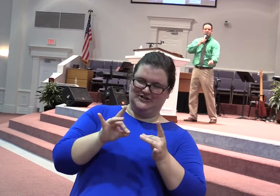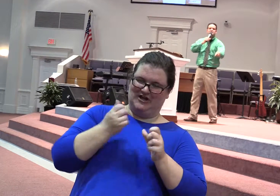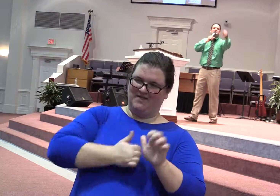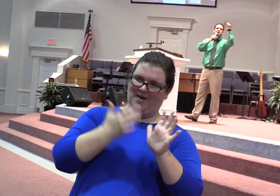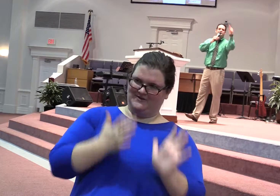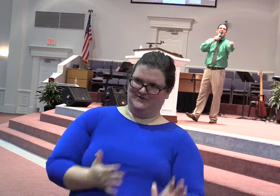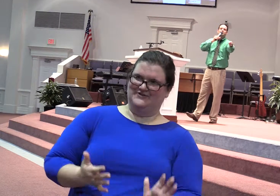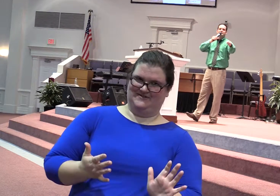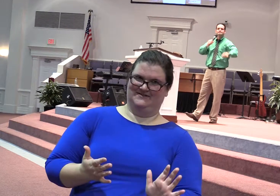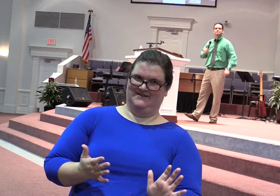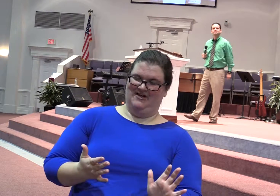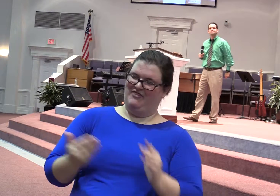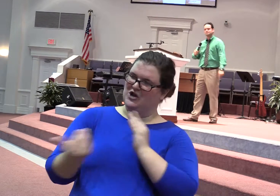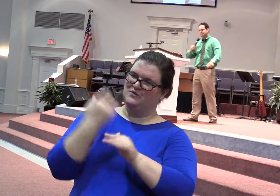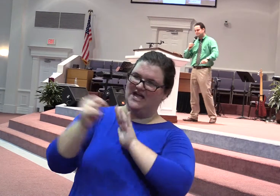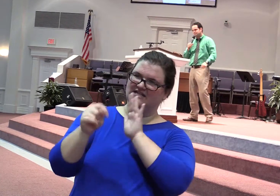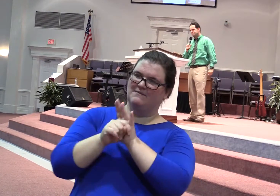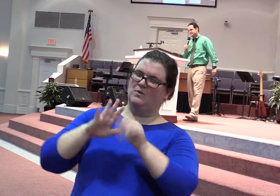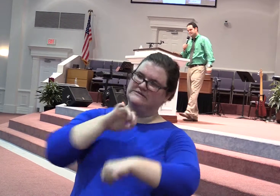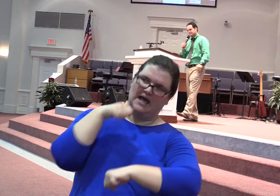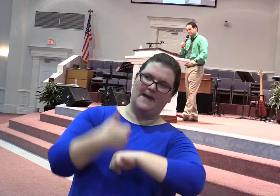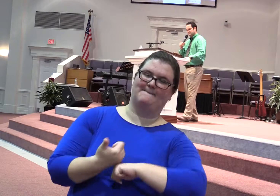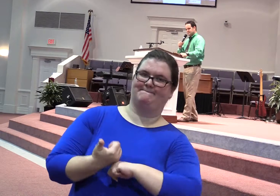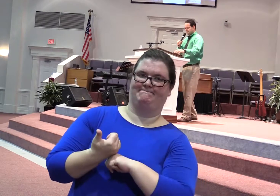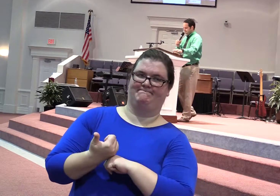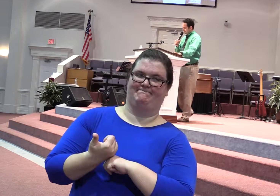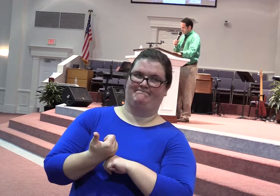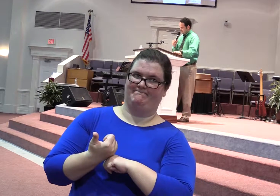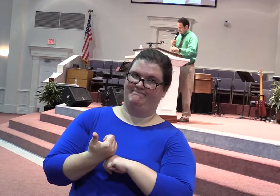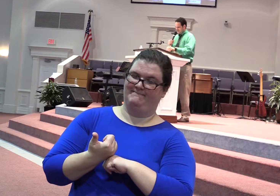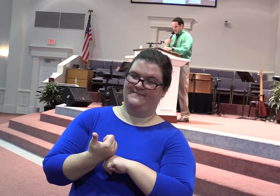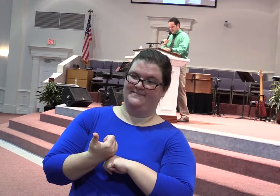New Testament was founded. Right. Amen.